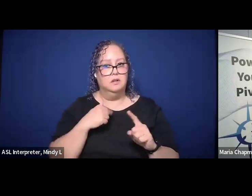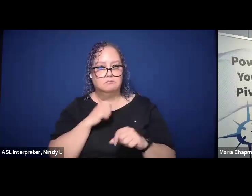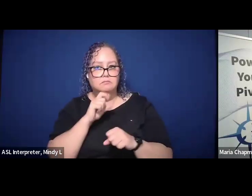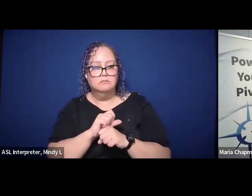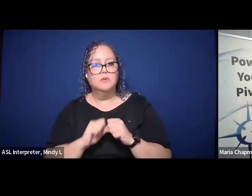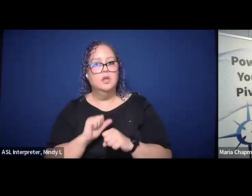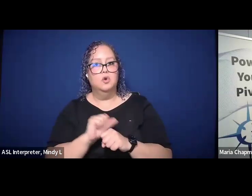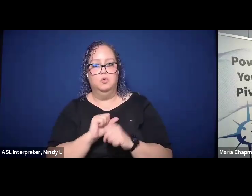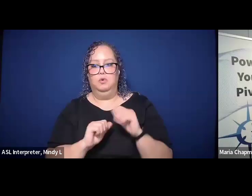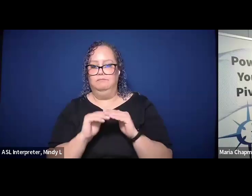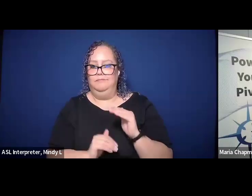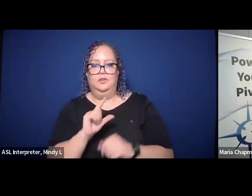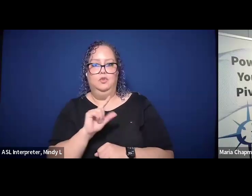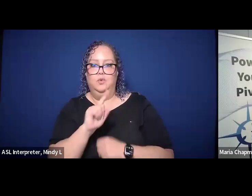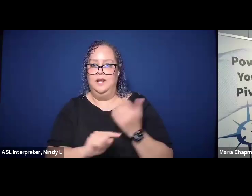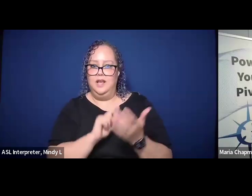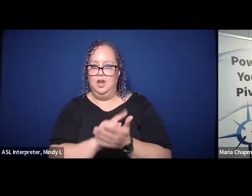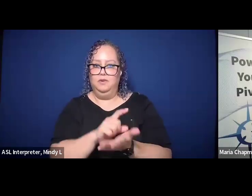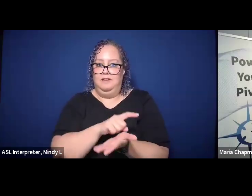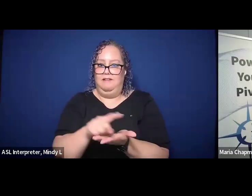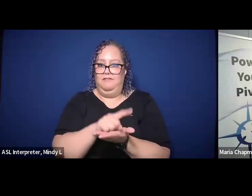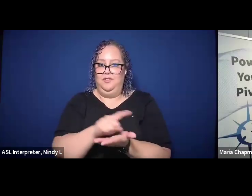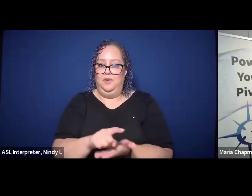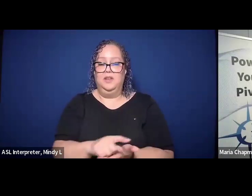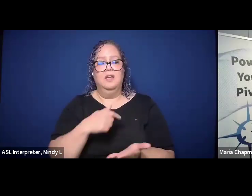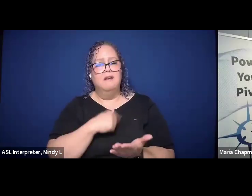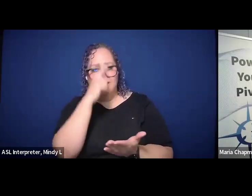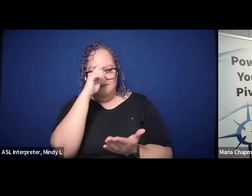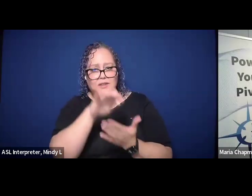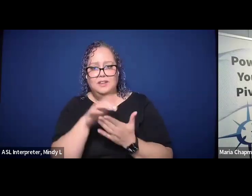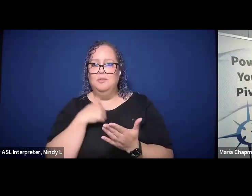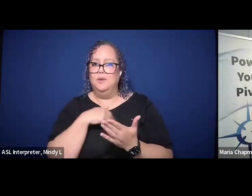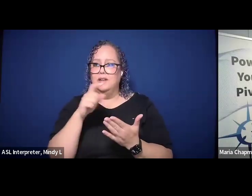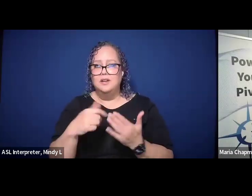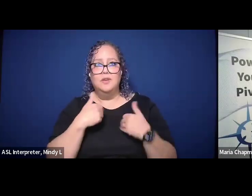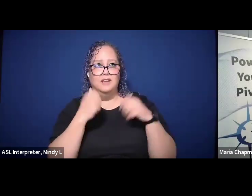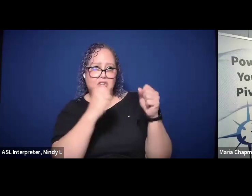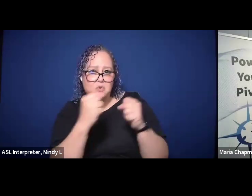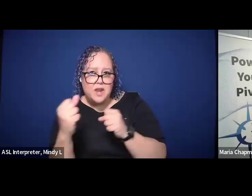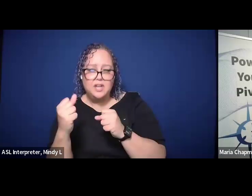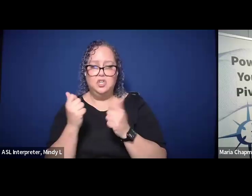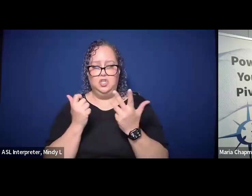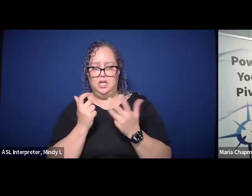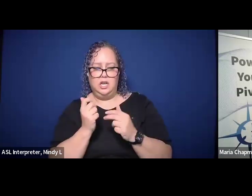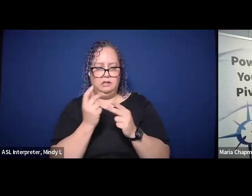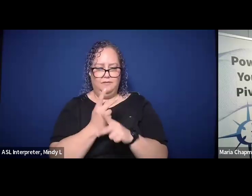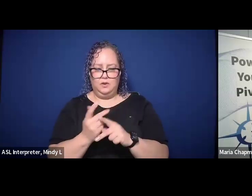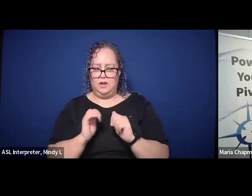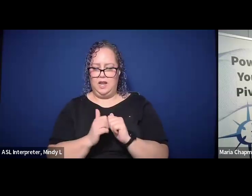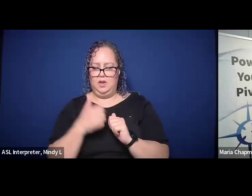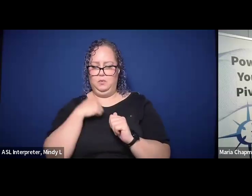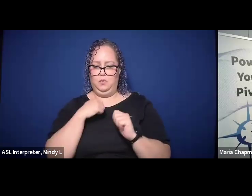pivoting as a strategy for business and life, and that if we develop the resiliency needed to make pivots when